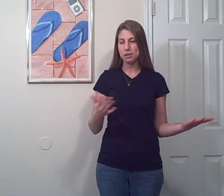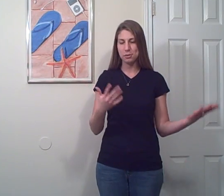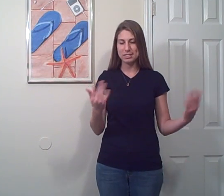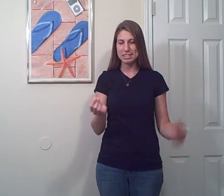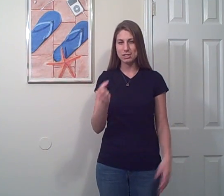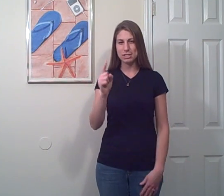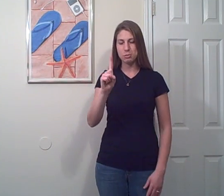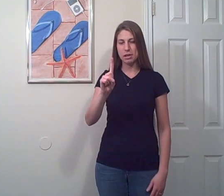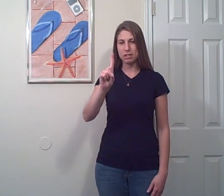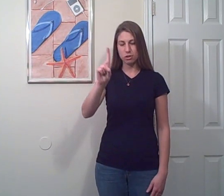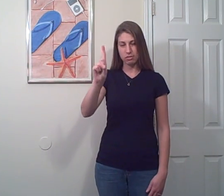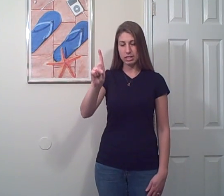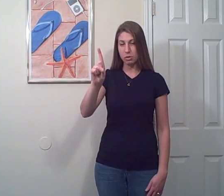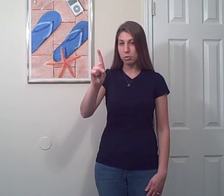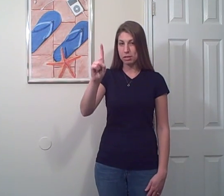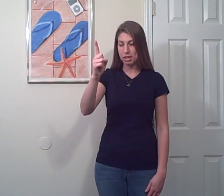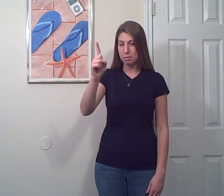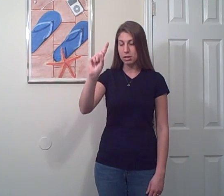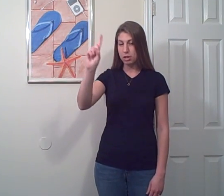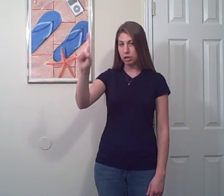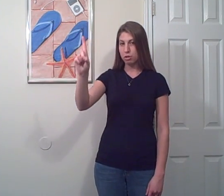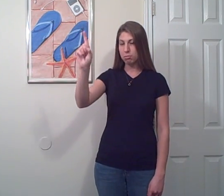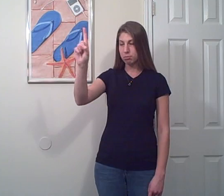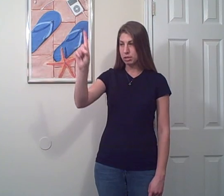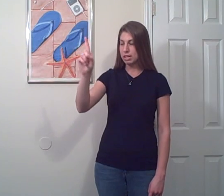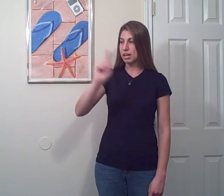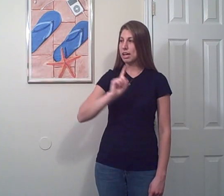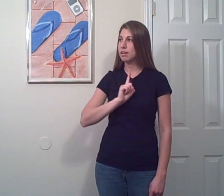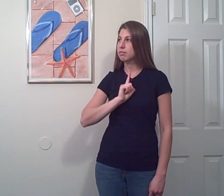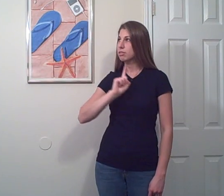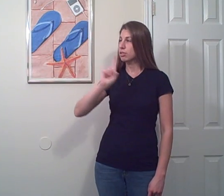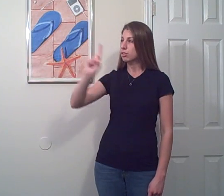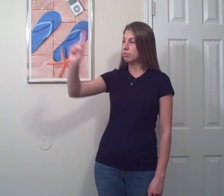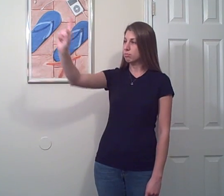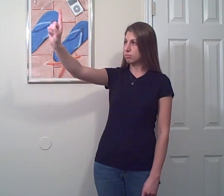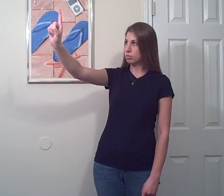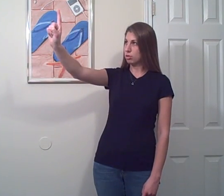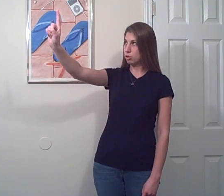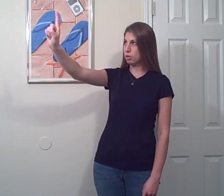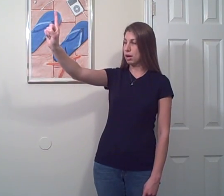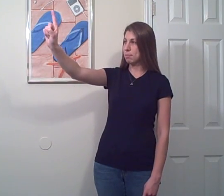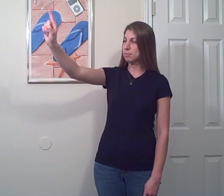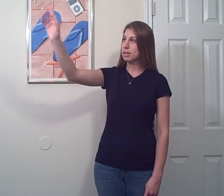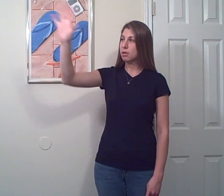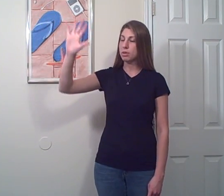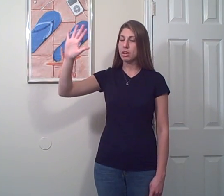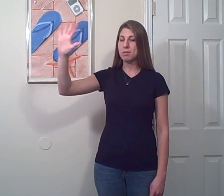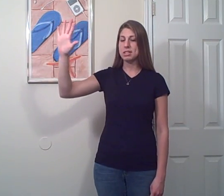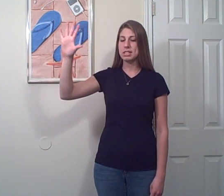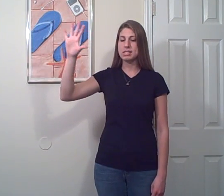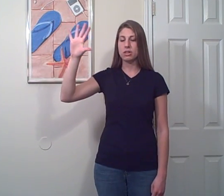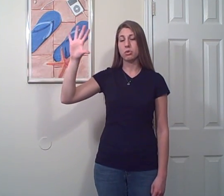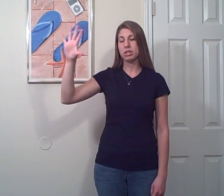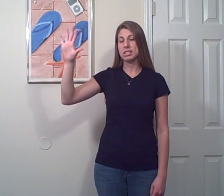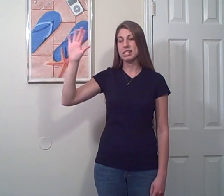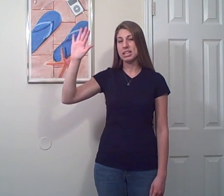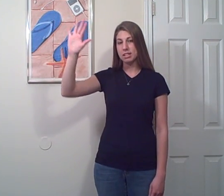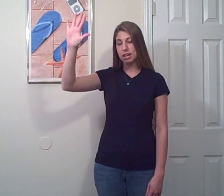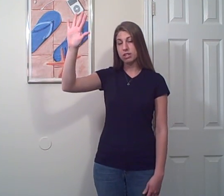won't teach this, but your finger will become you, and you come. We're coming to this area. We're going to set